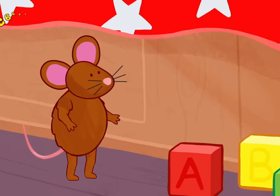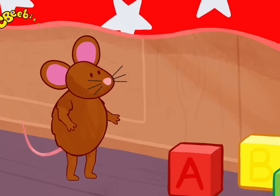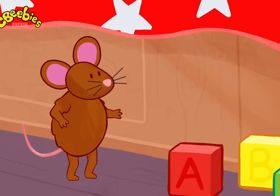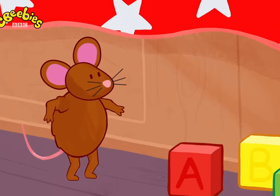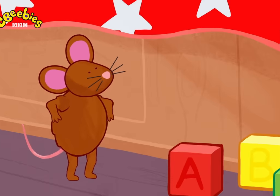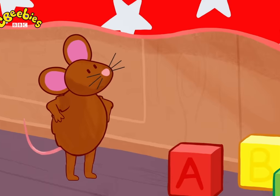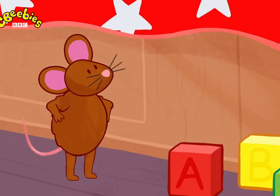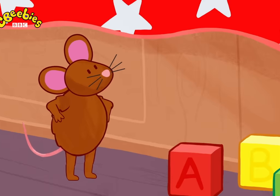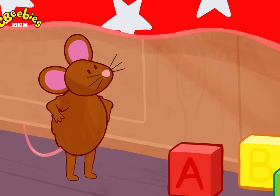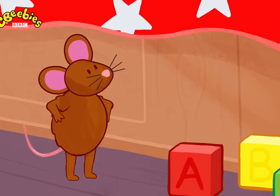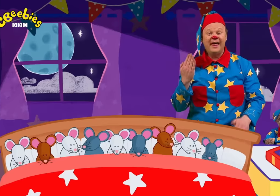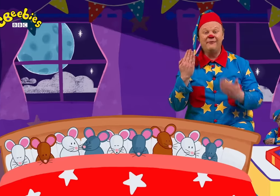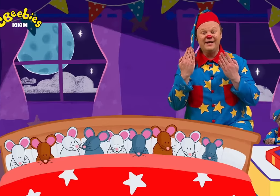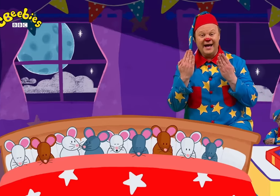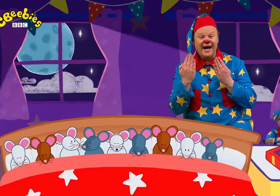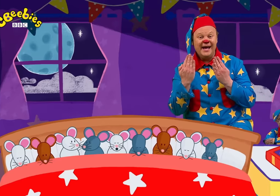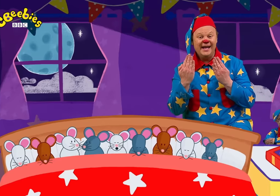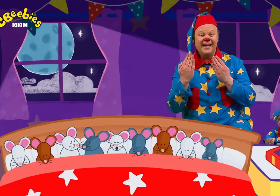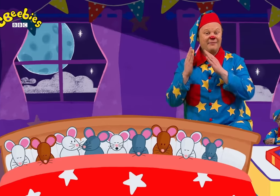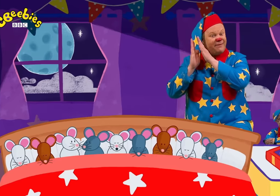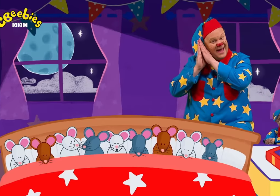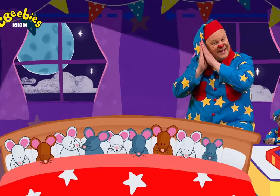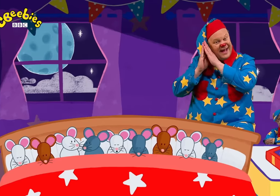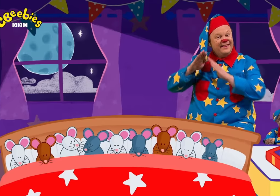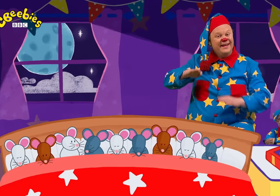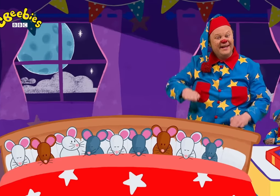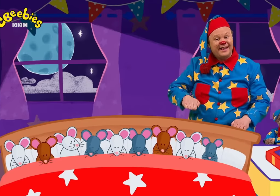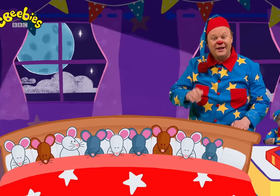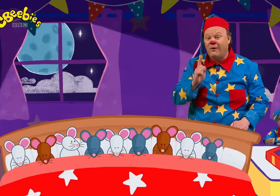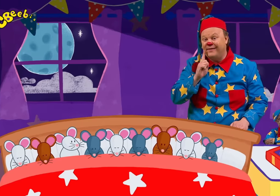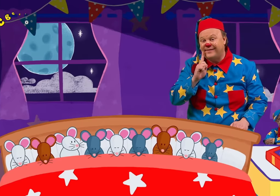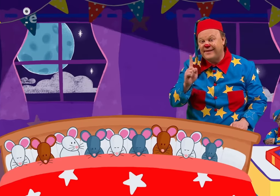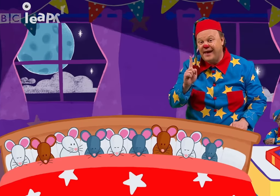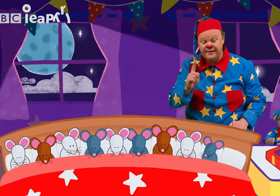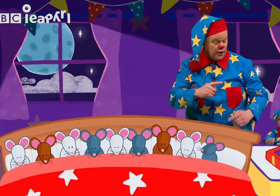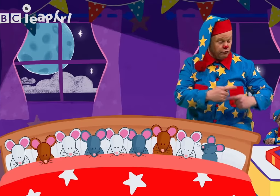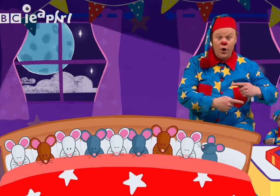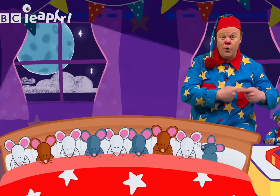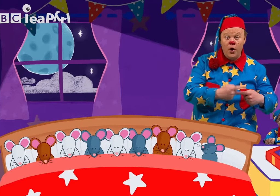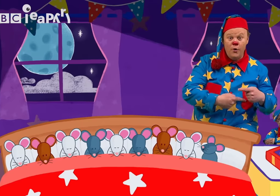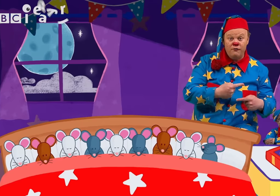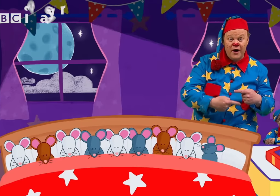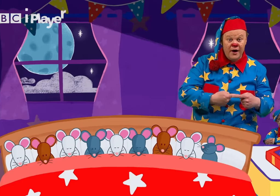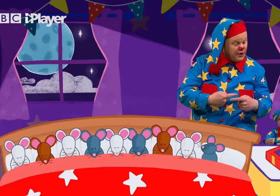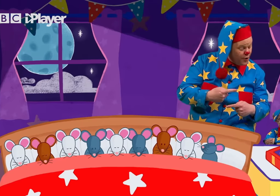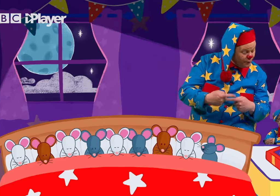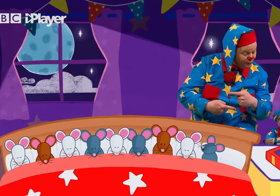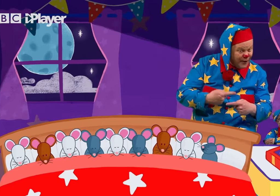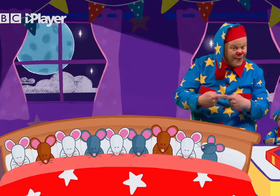Oh, oh dear. There were 9 in a bed and the little one said, "Roll over,